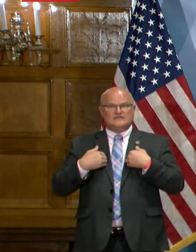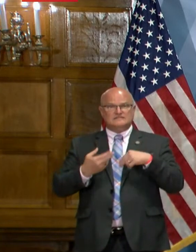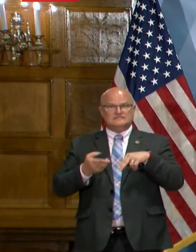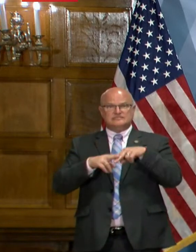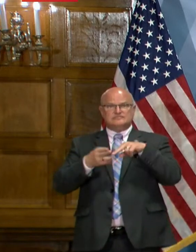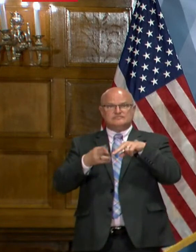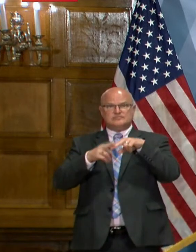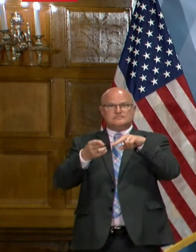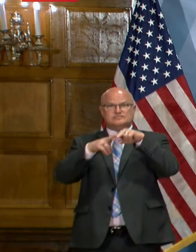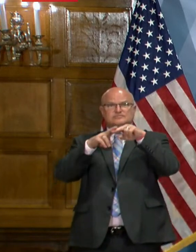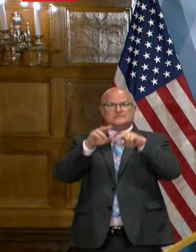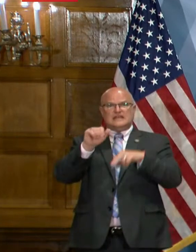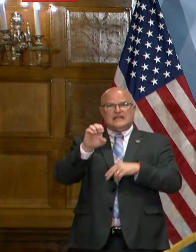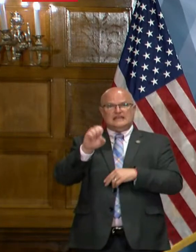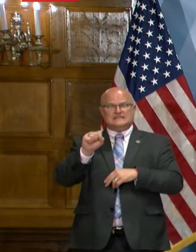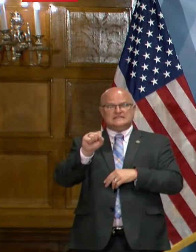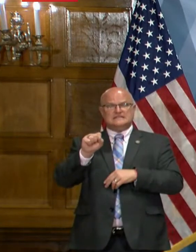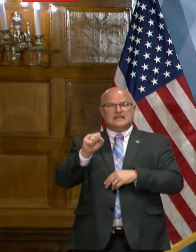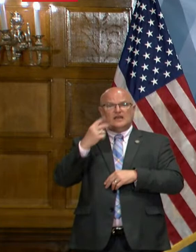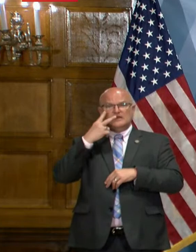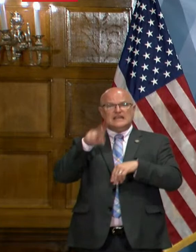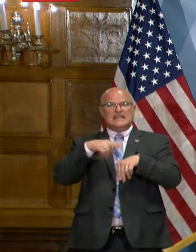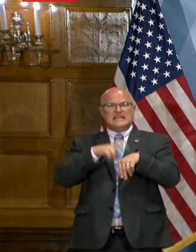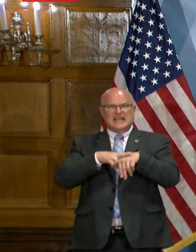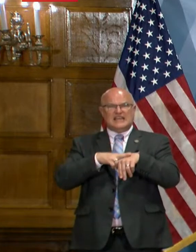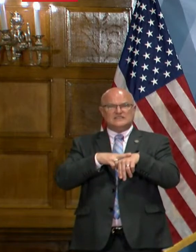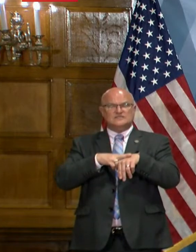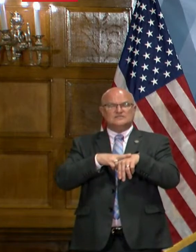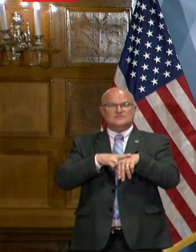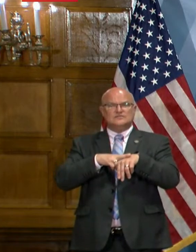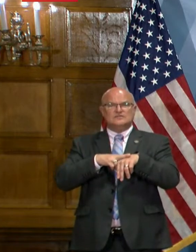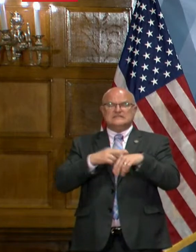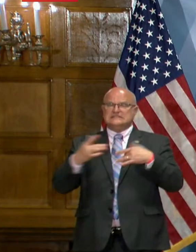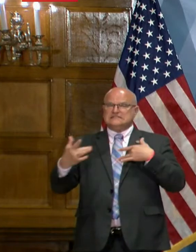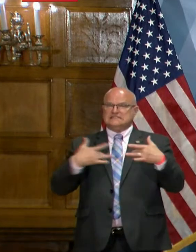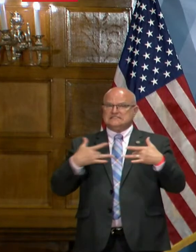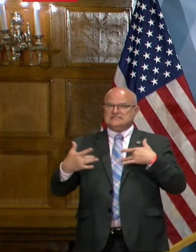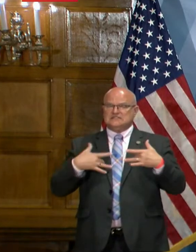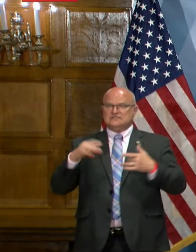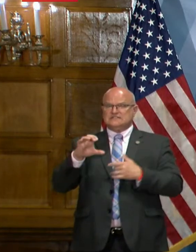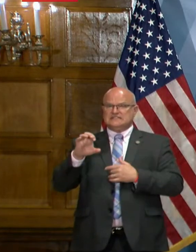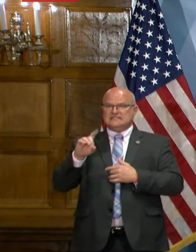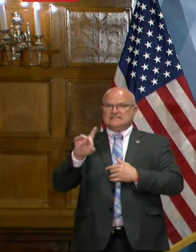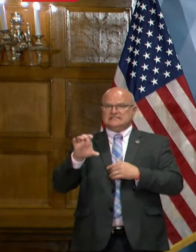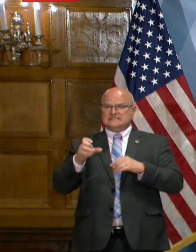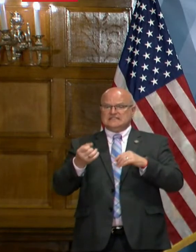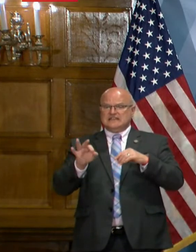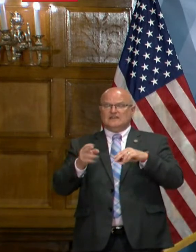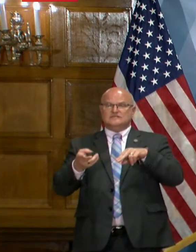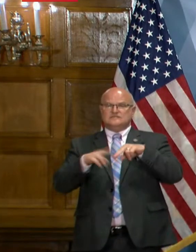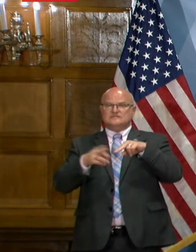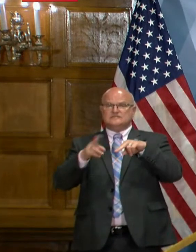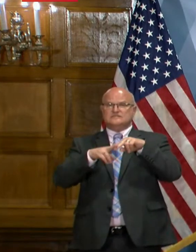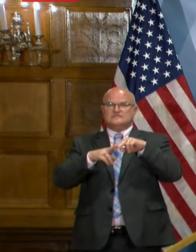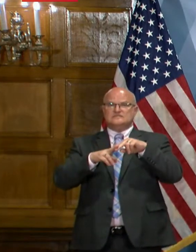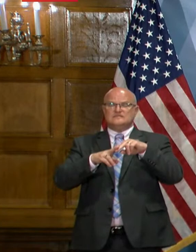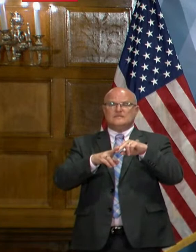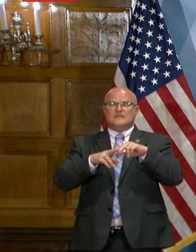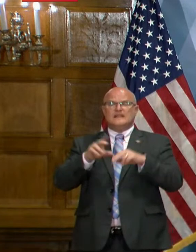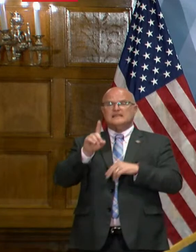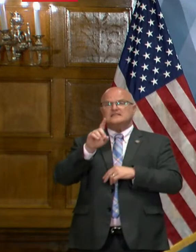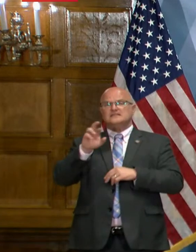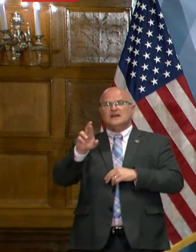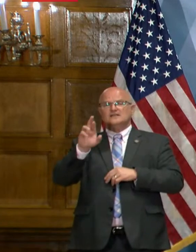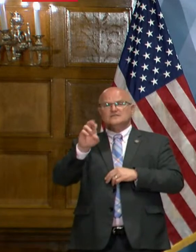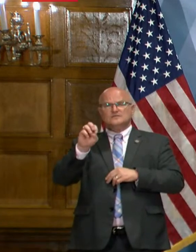gone up in cases, and we see a national trend that concerns the CDC and Dr. Walensky